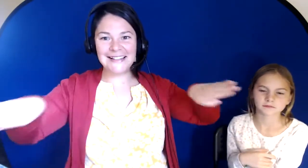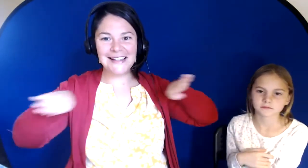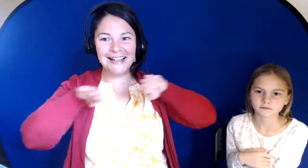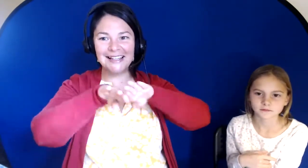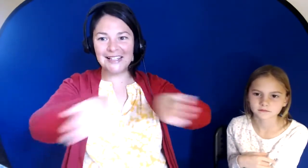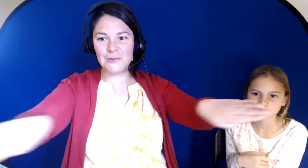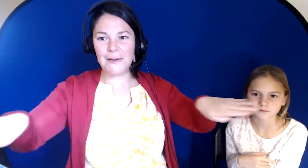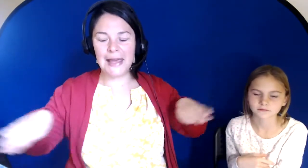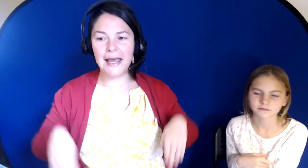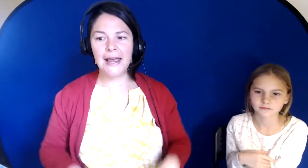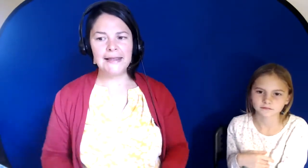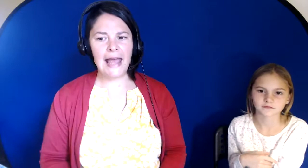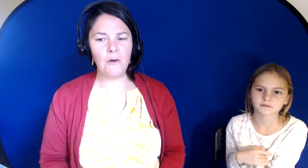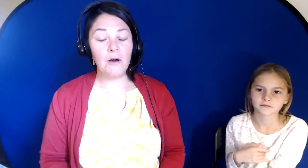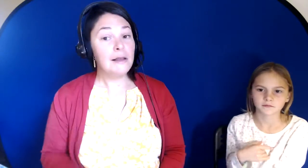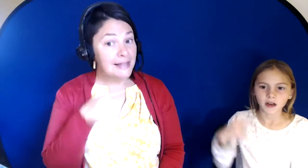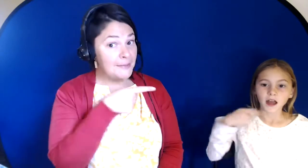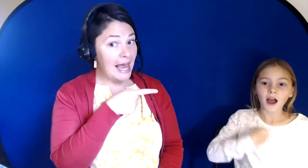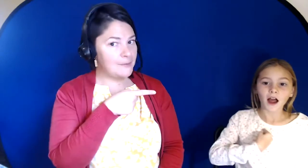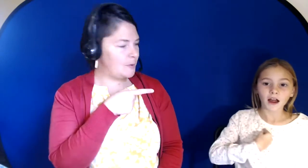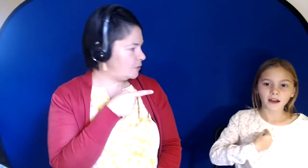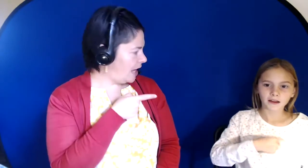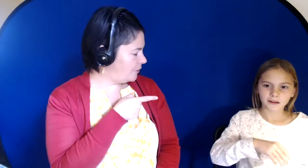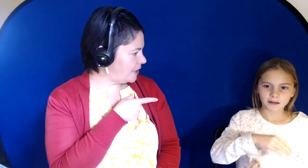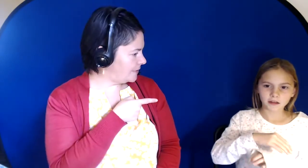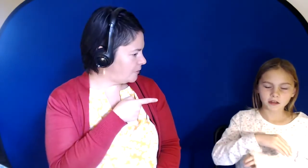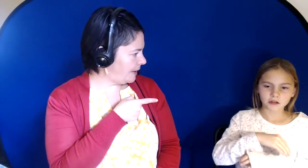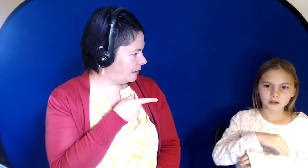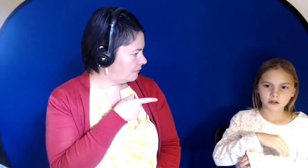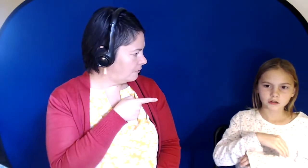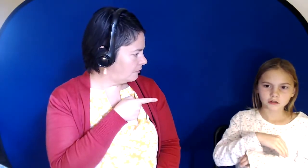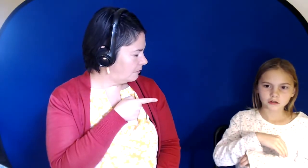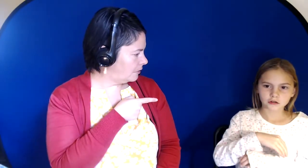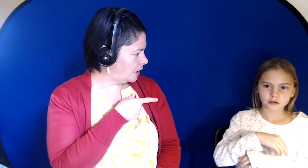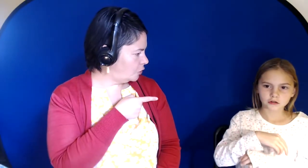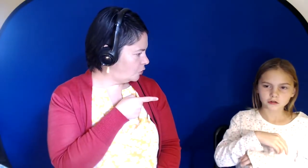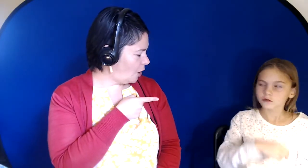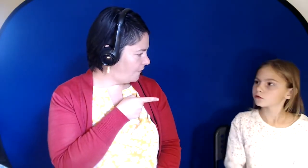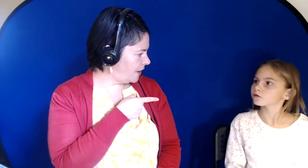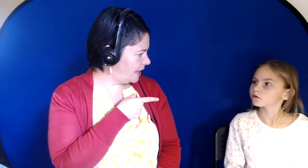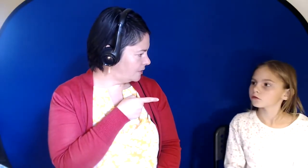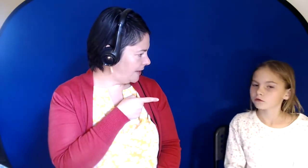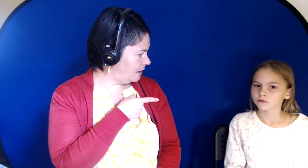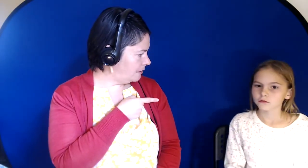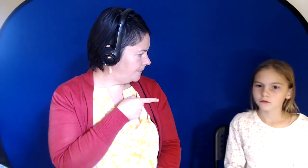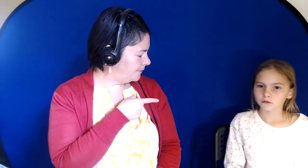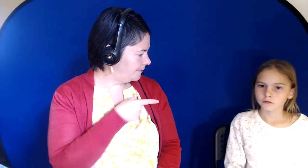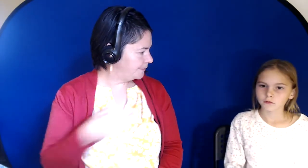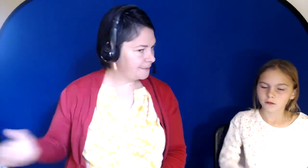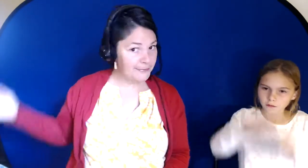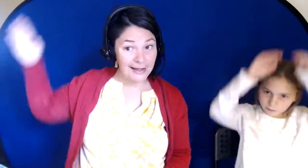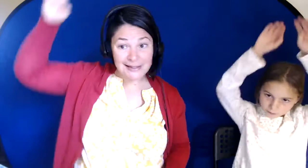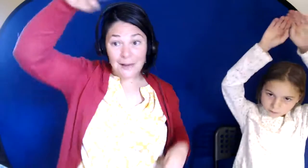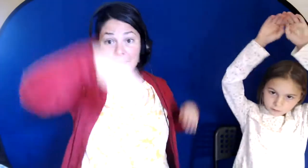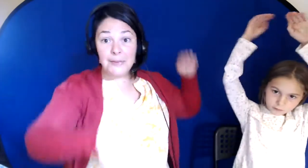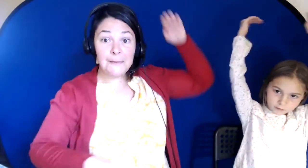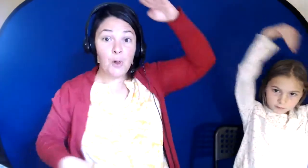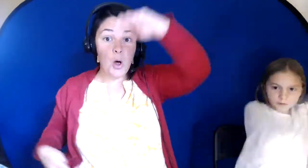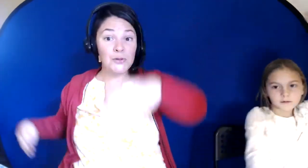Excellent. Swimming. Now, sometimes we do the other type of swimming. Can you do the over the head swimming? Some people also do